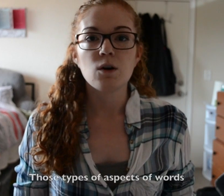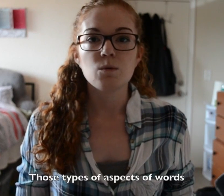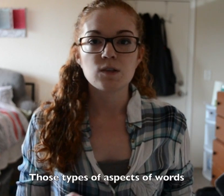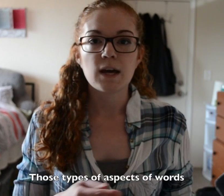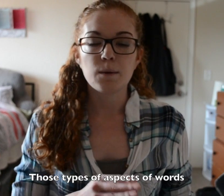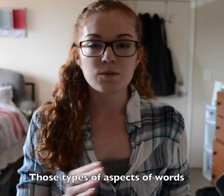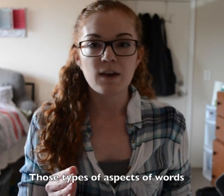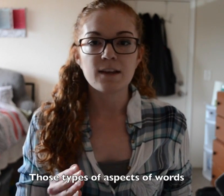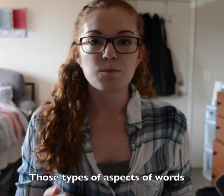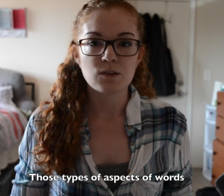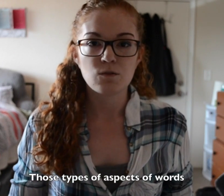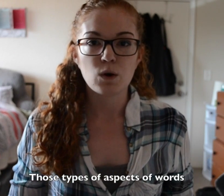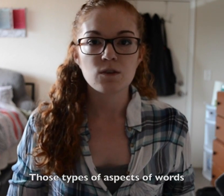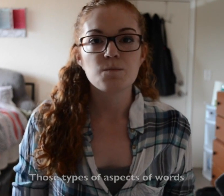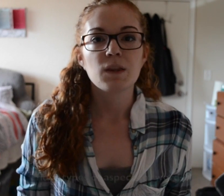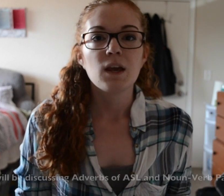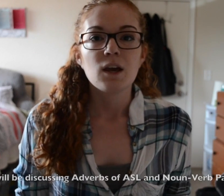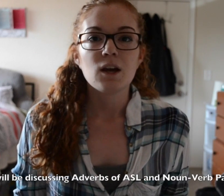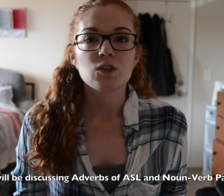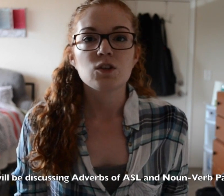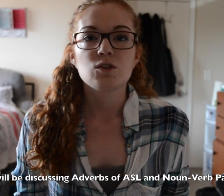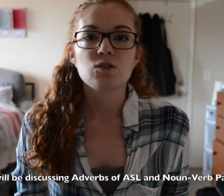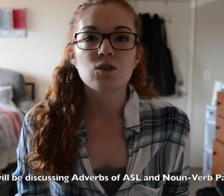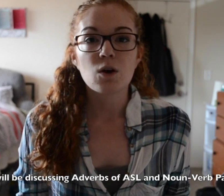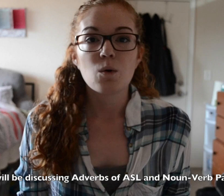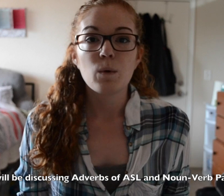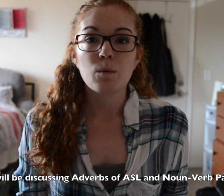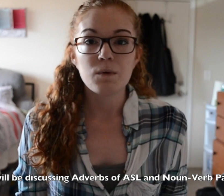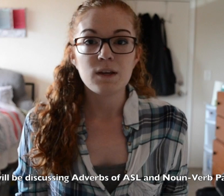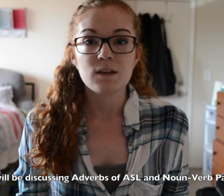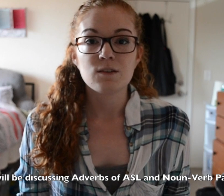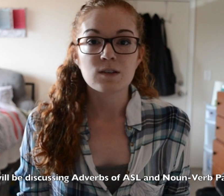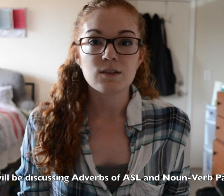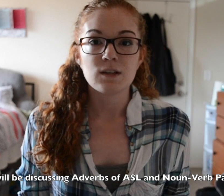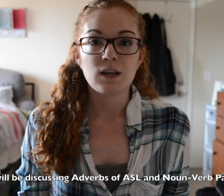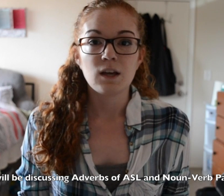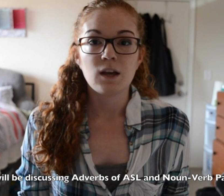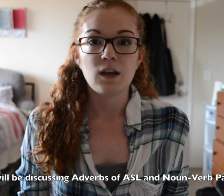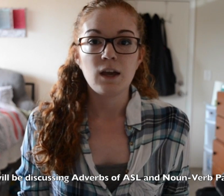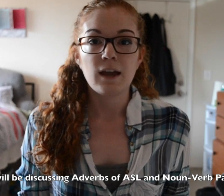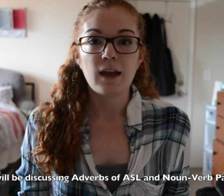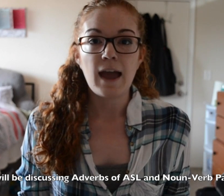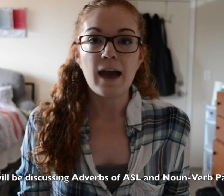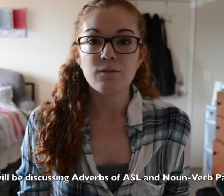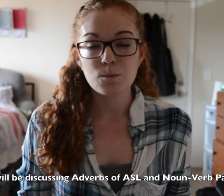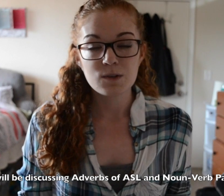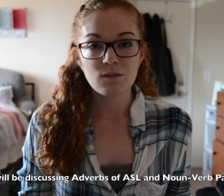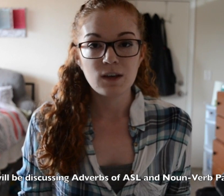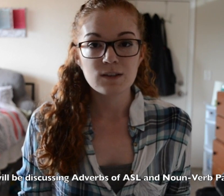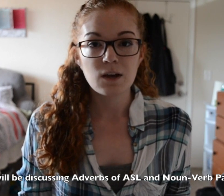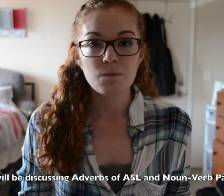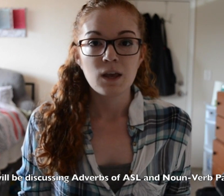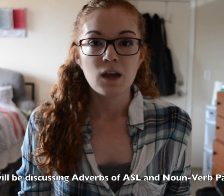those types of aspects of words. So we will be discussing adverbs of